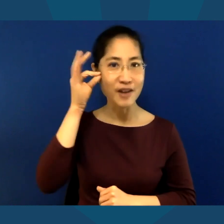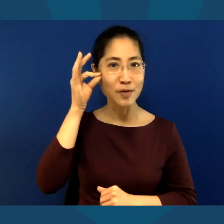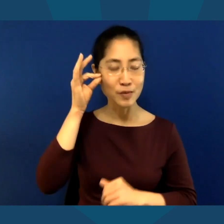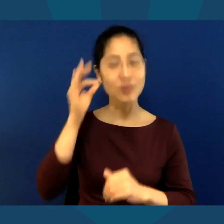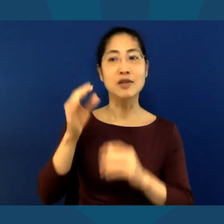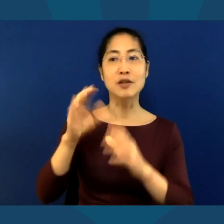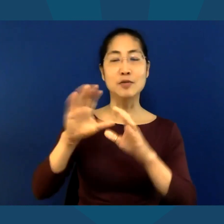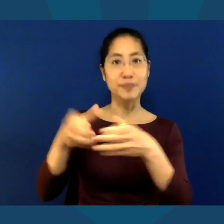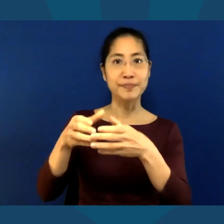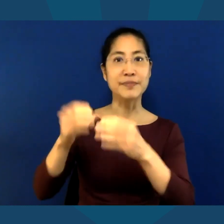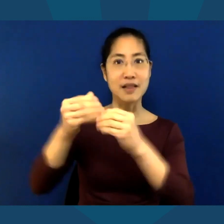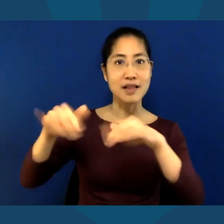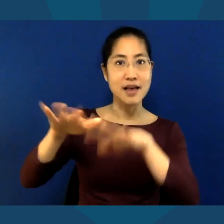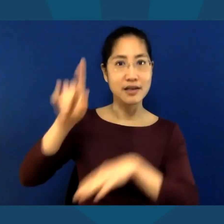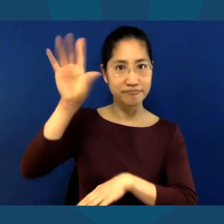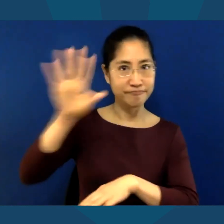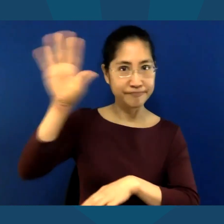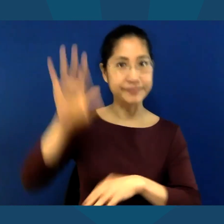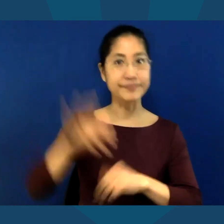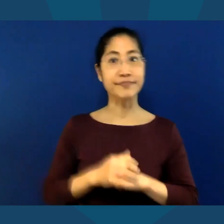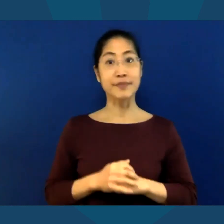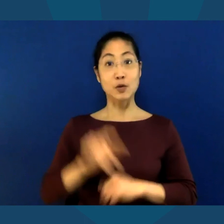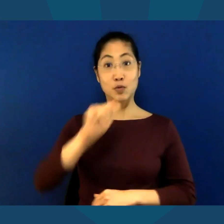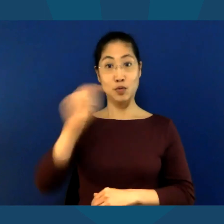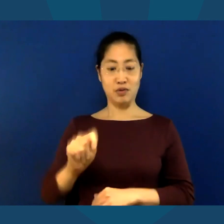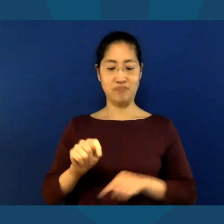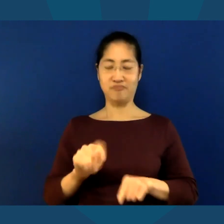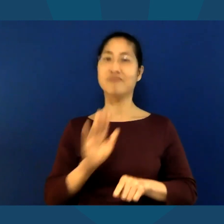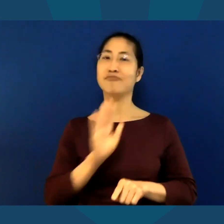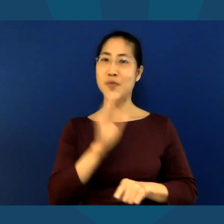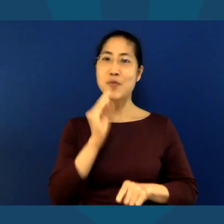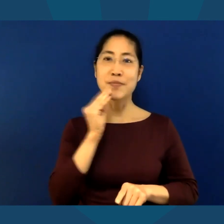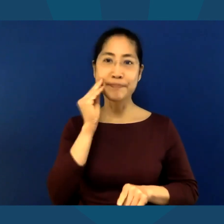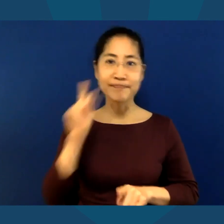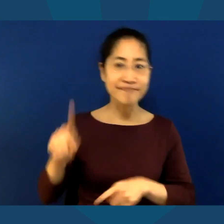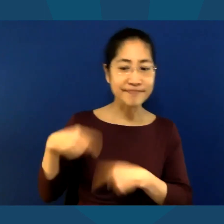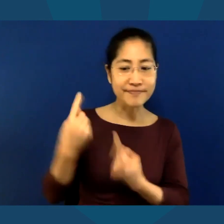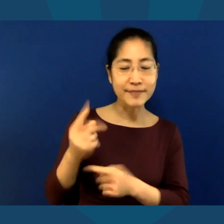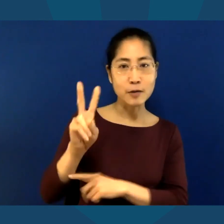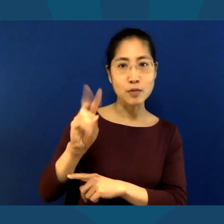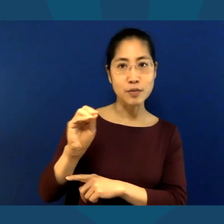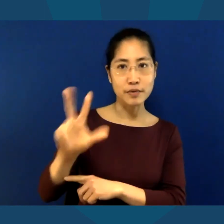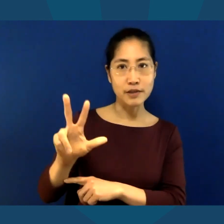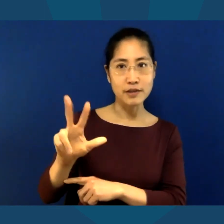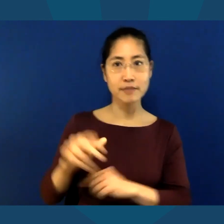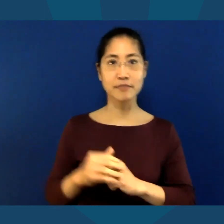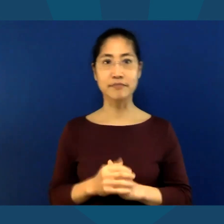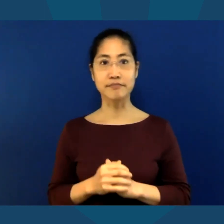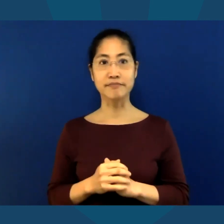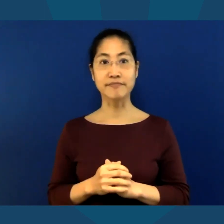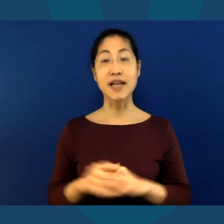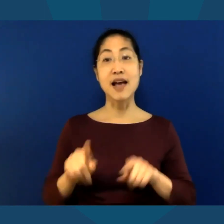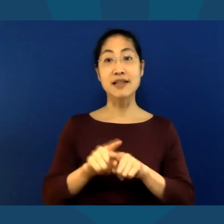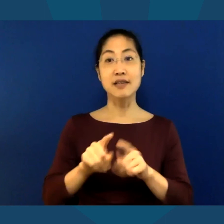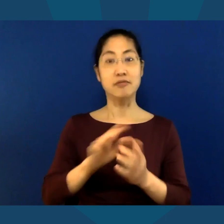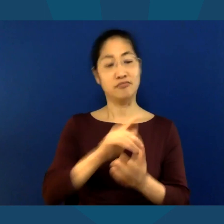growing up on Navajo tribal lands. Tucson has been her home since